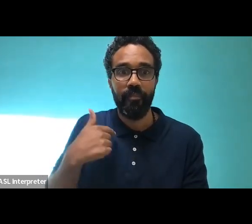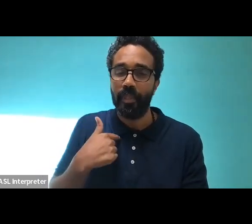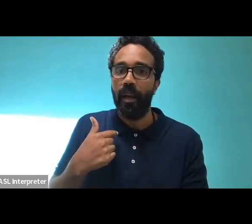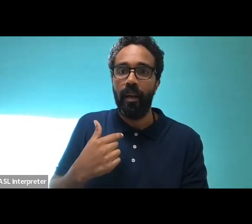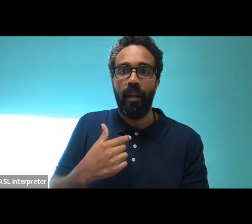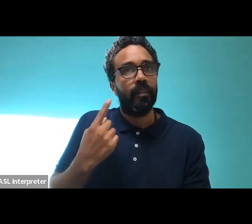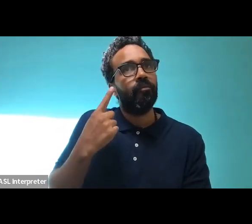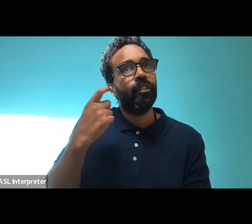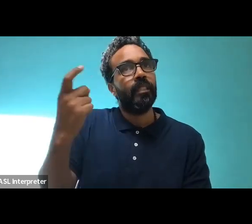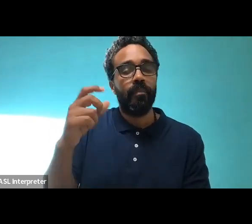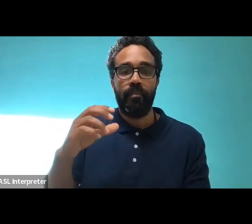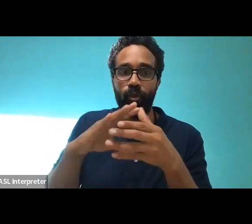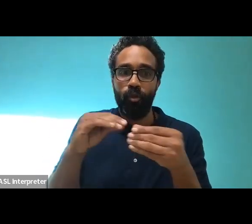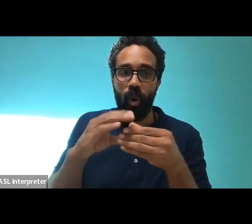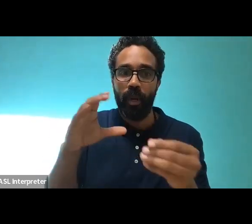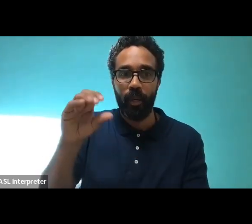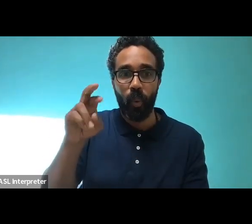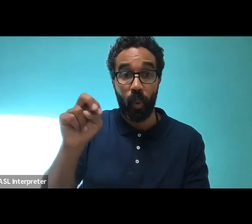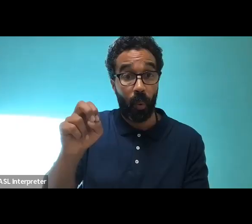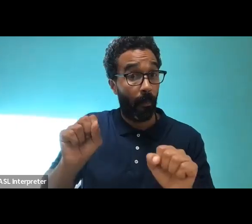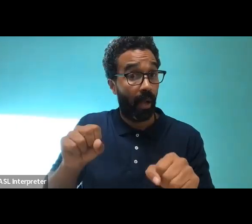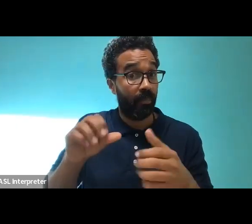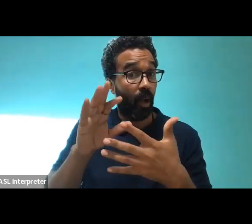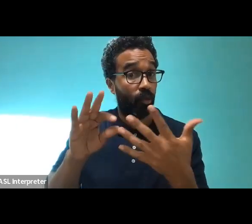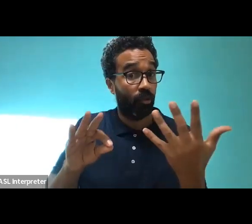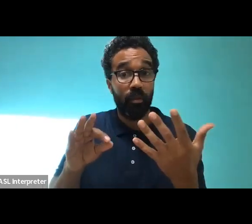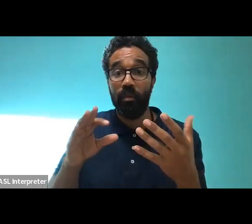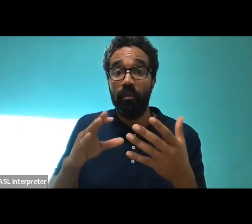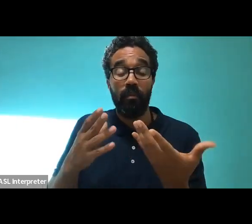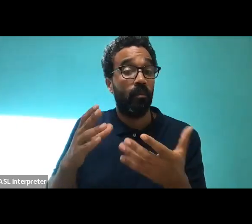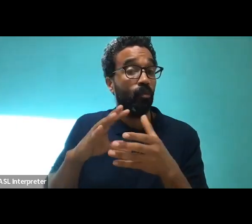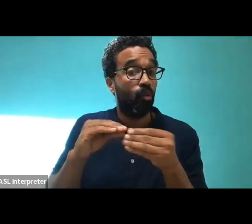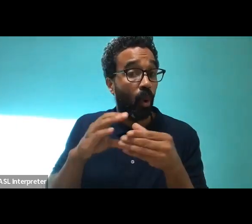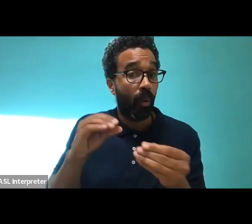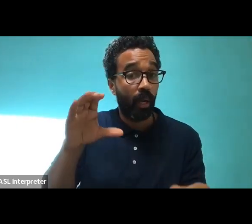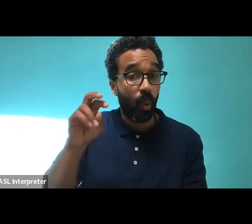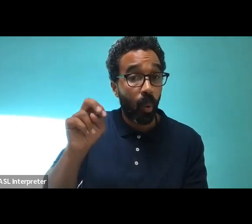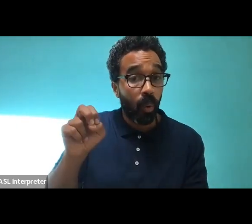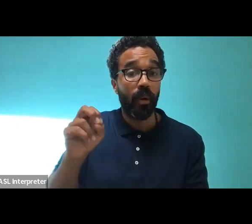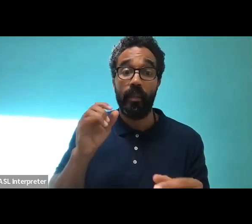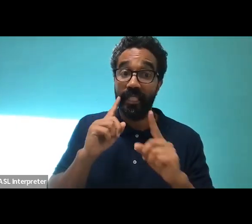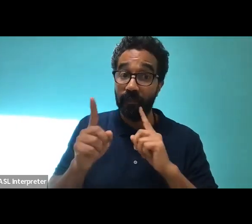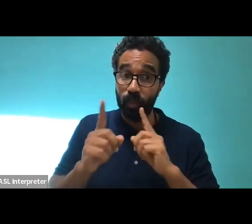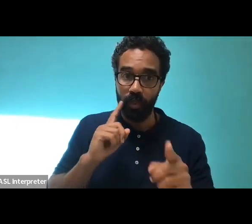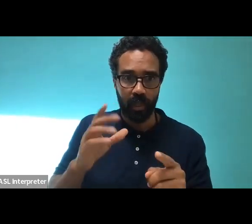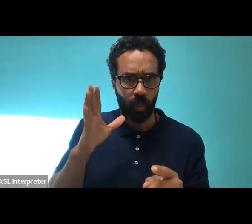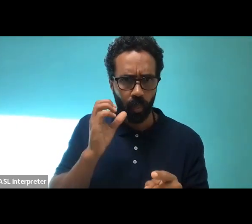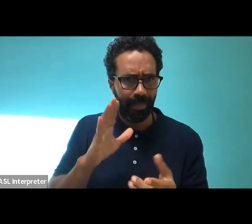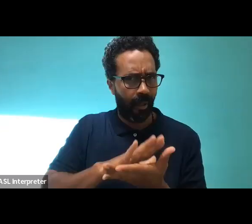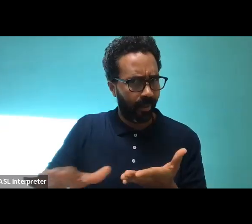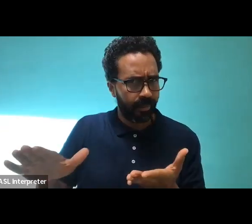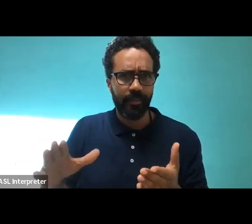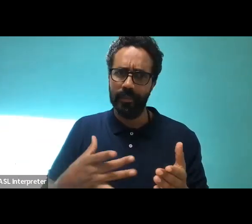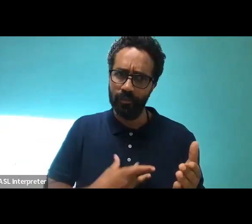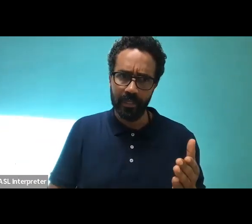option, you know, to do some StoryCorps interviews. I think that would be really interesting for us to